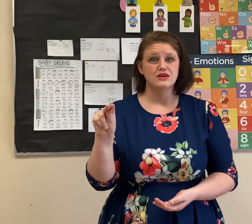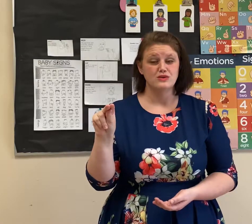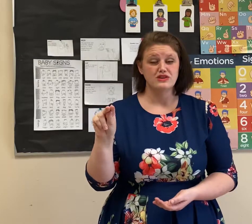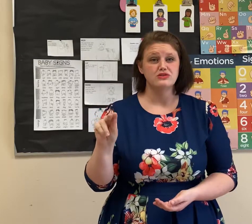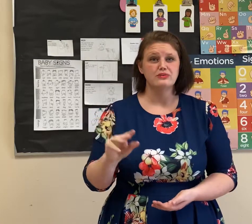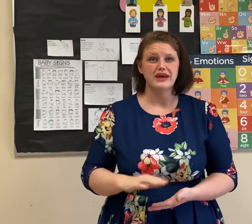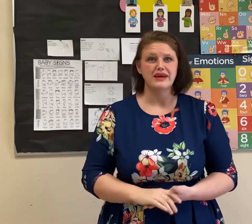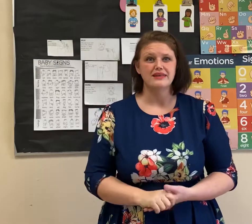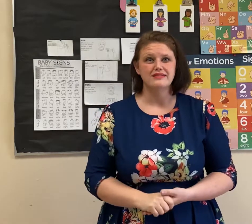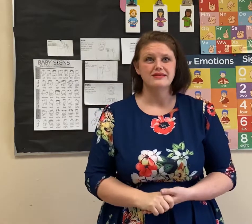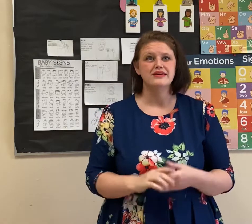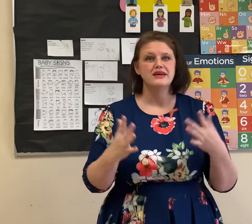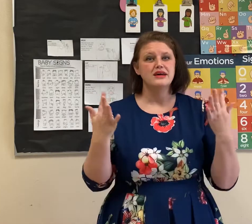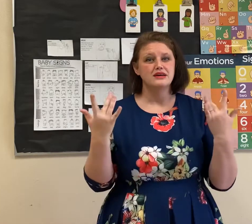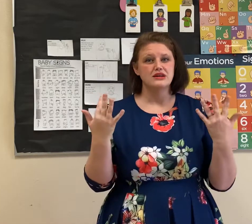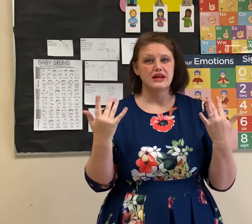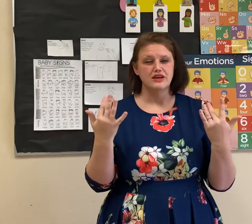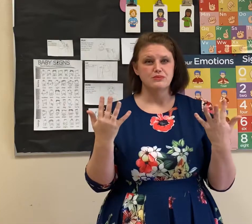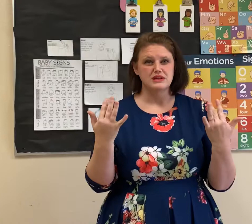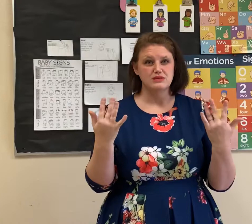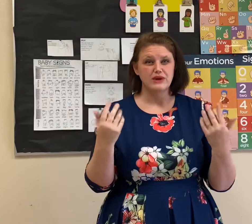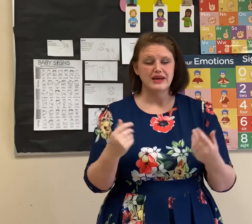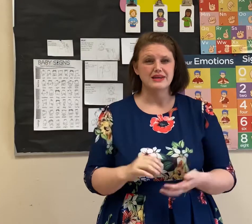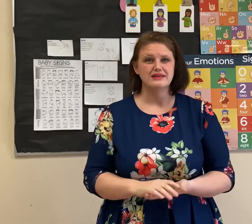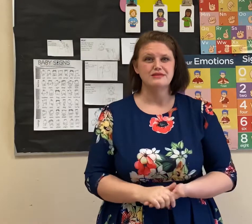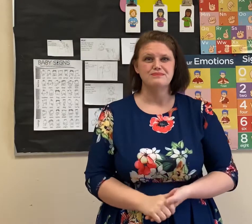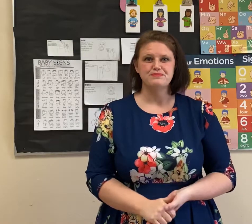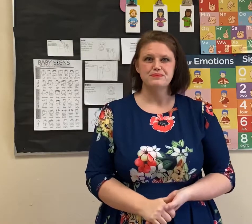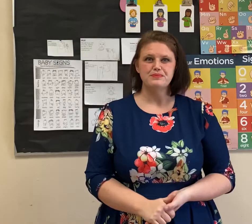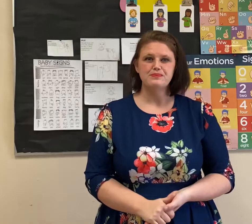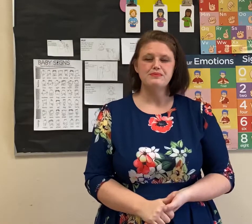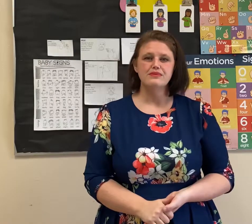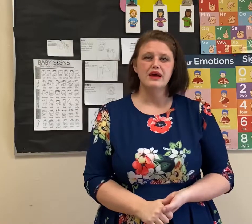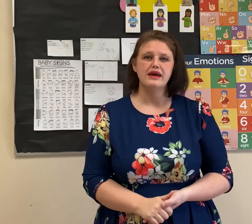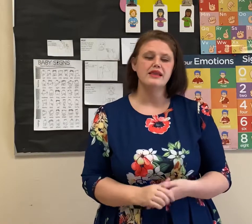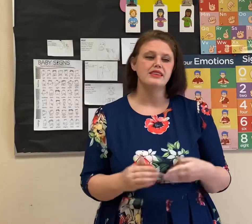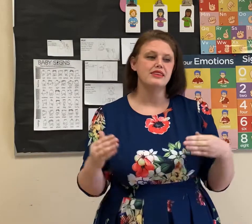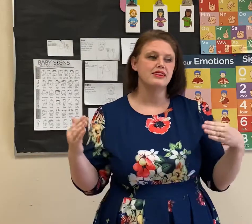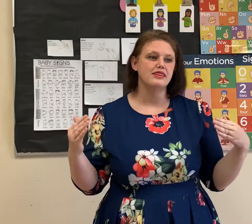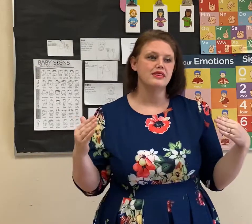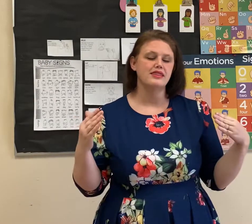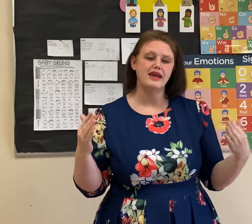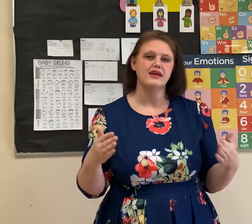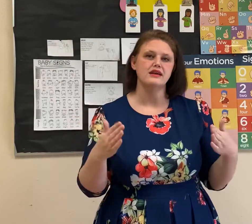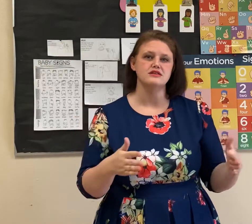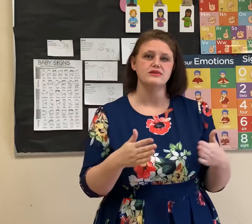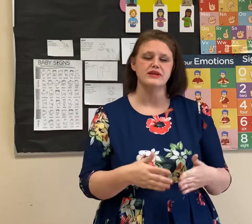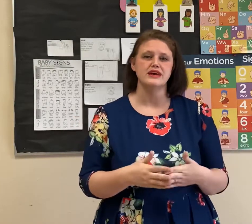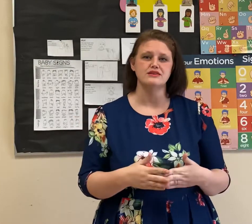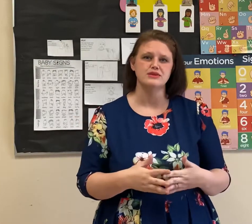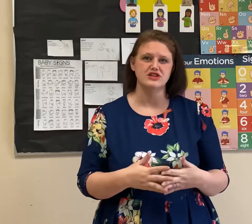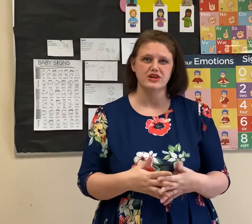to wait. Can you please wait? And they can also connect with each other that